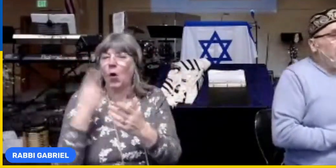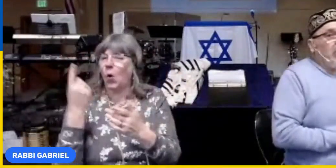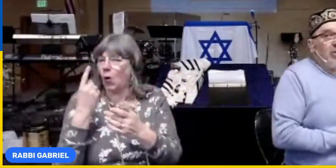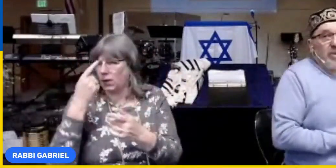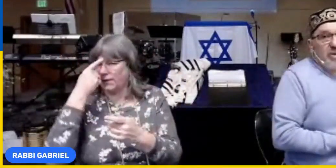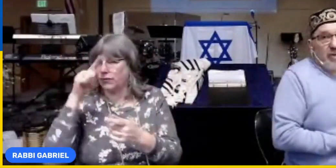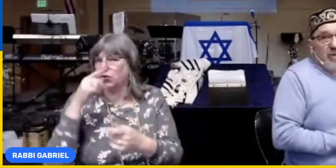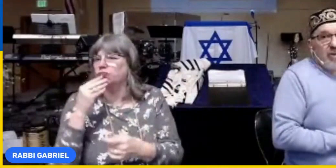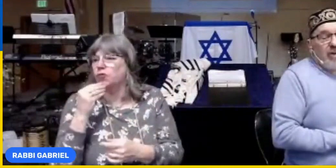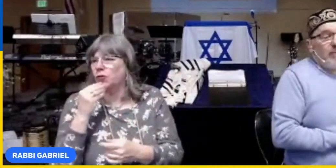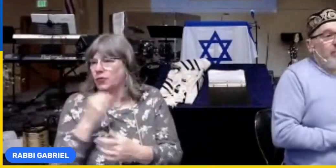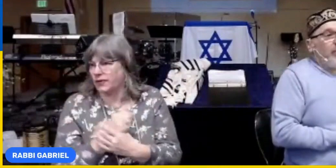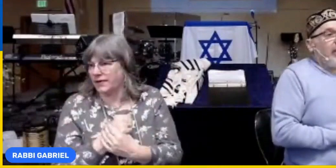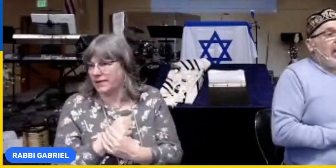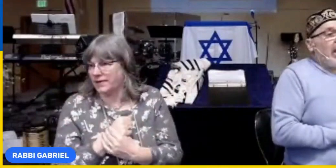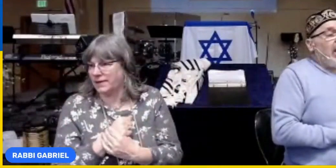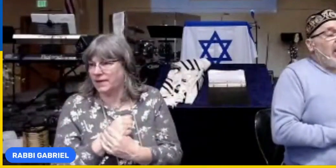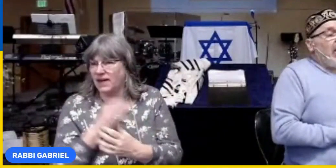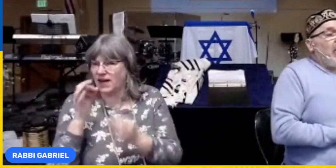just because you were Jewish.